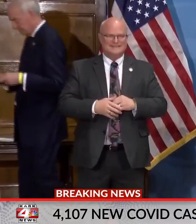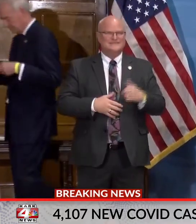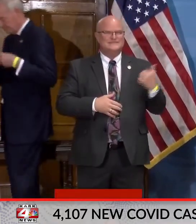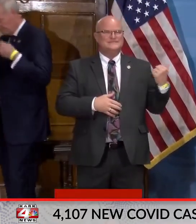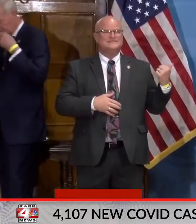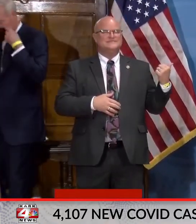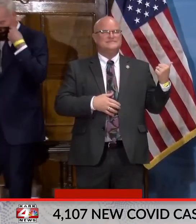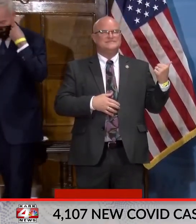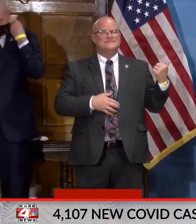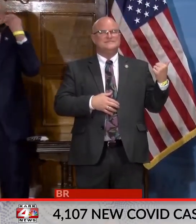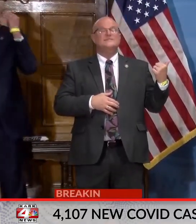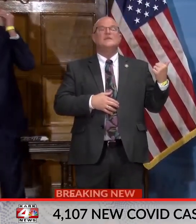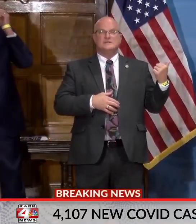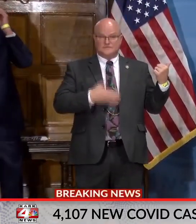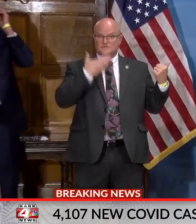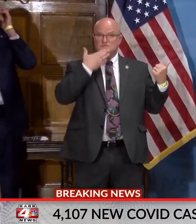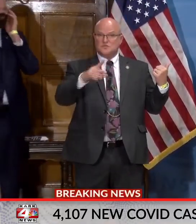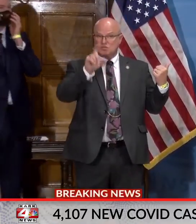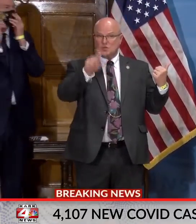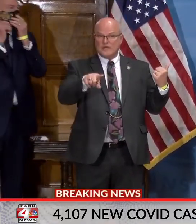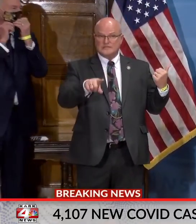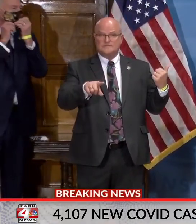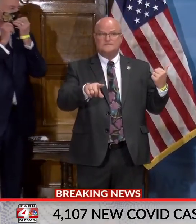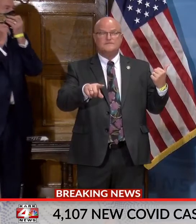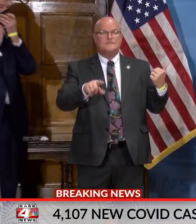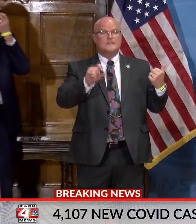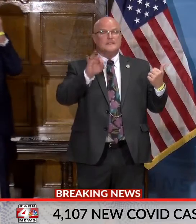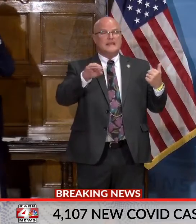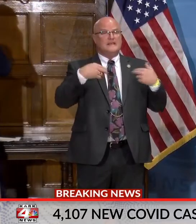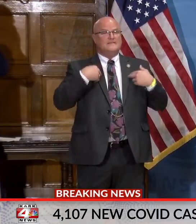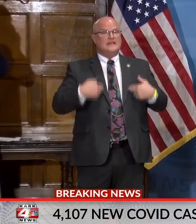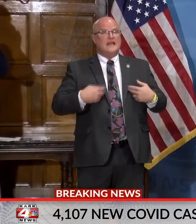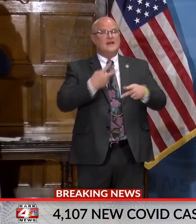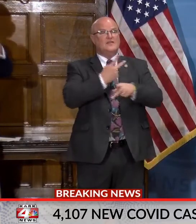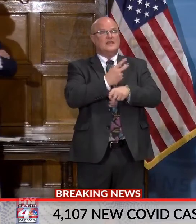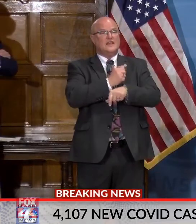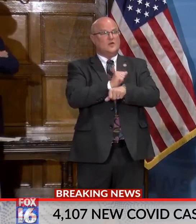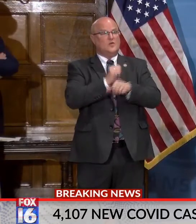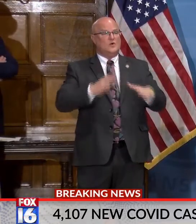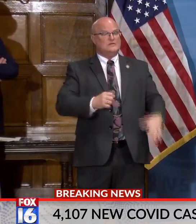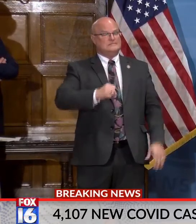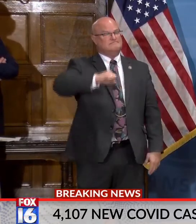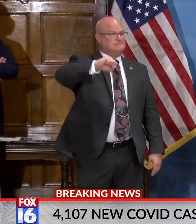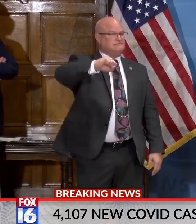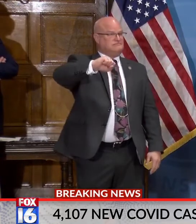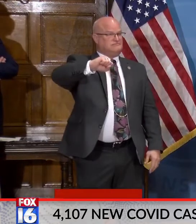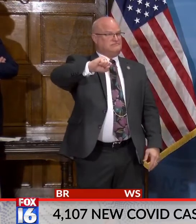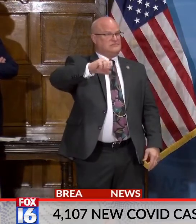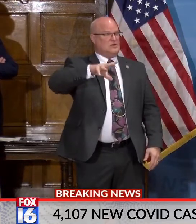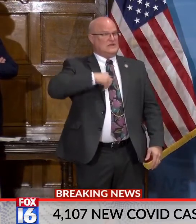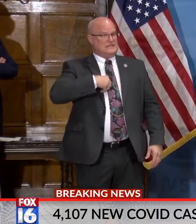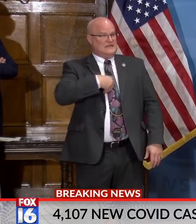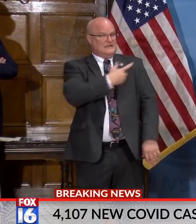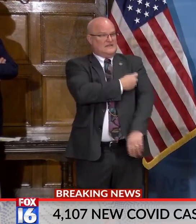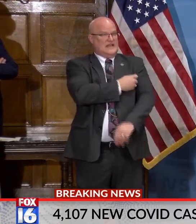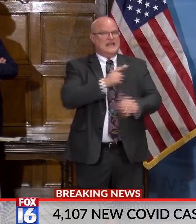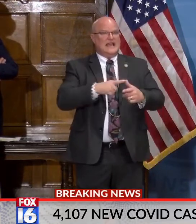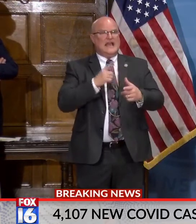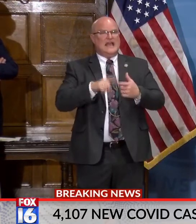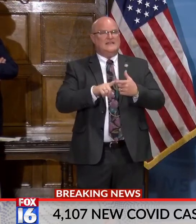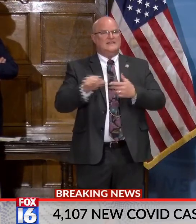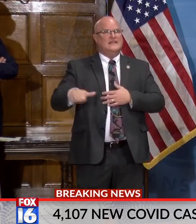So that's actually an excellent question, because if healthcare workers are resistant to receiving the vaccine, then lay people are probably going to be